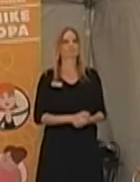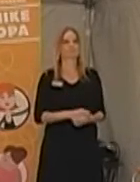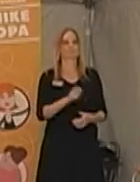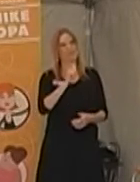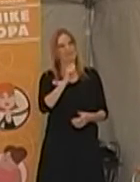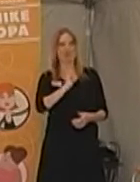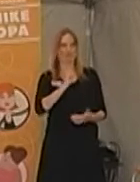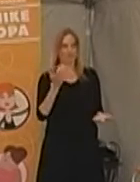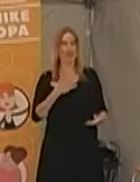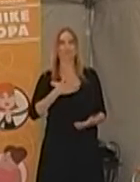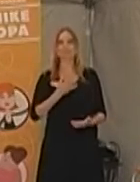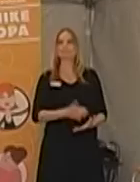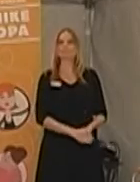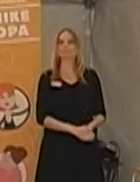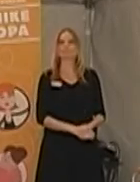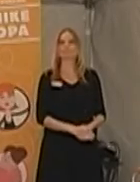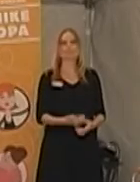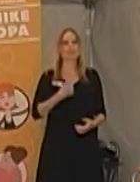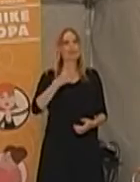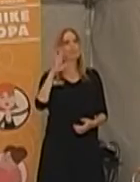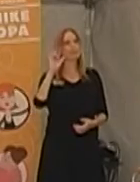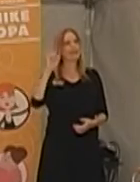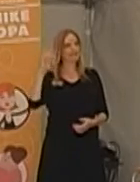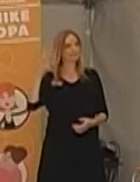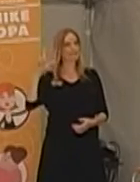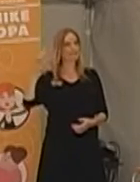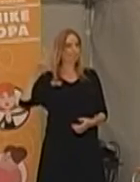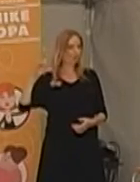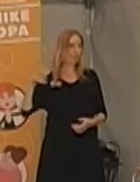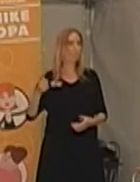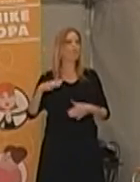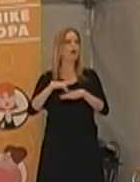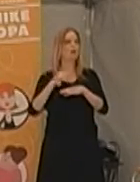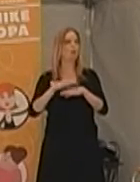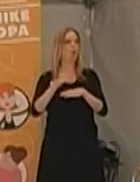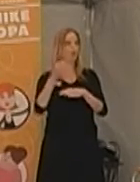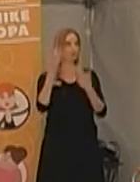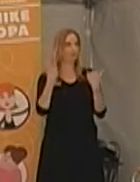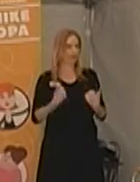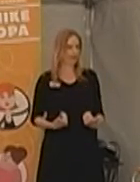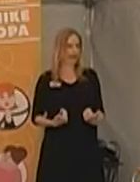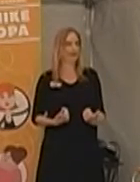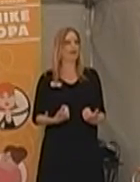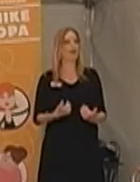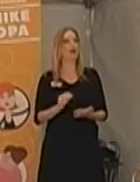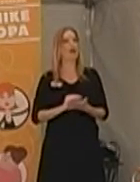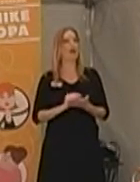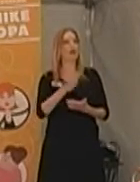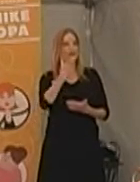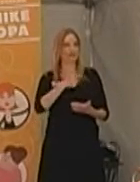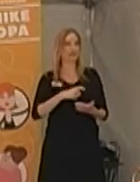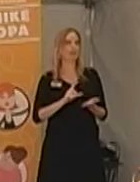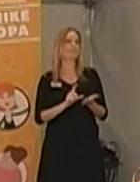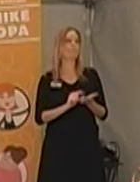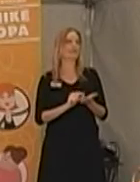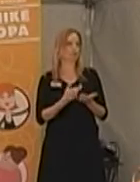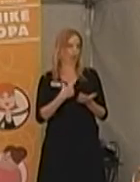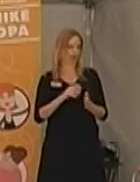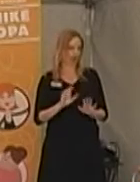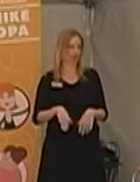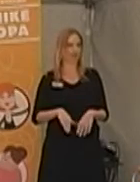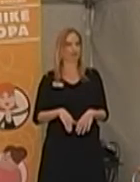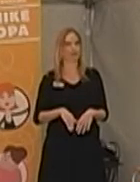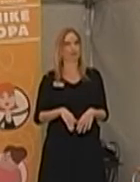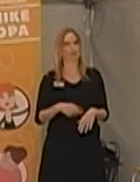I need a microphone. Thank you. I'm Bengt Lindrothi from Sweden, Swedish journalist, retired since some years,